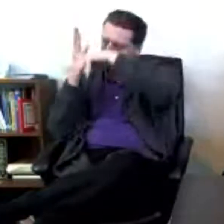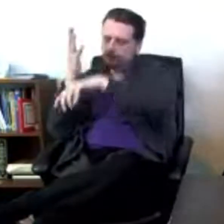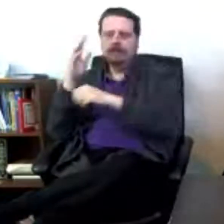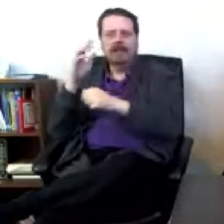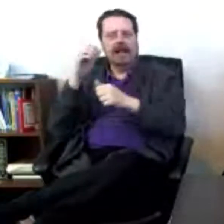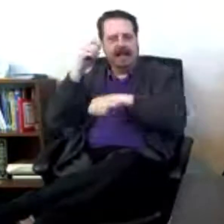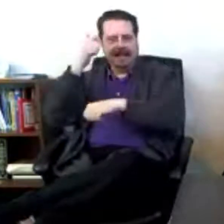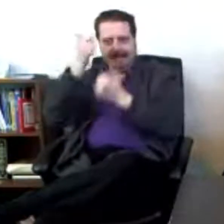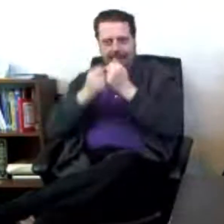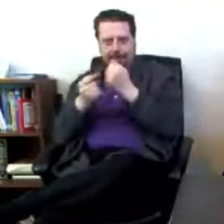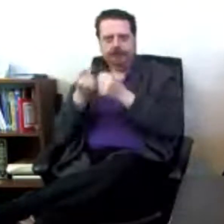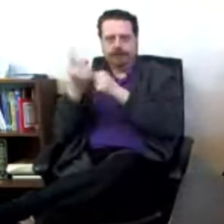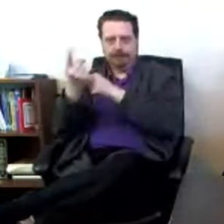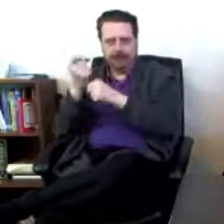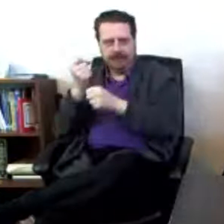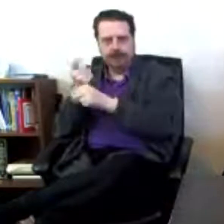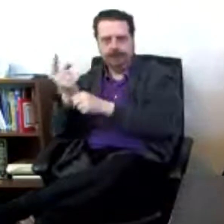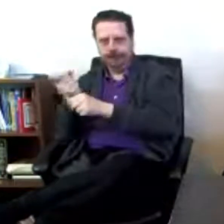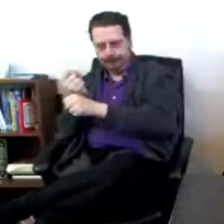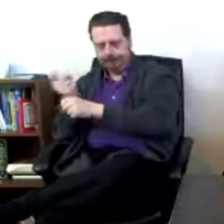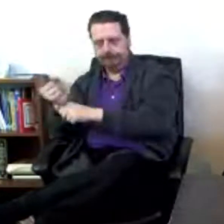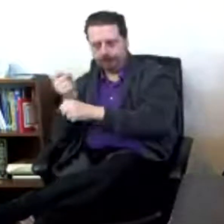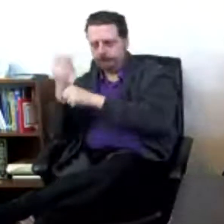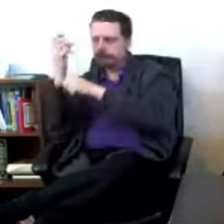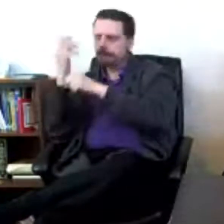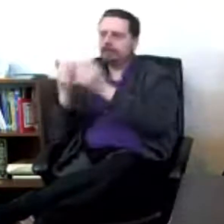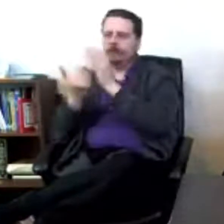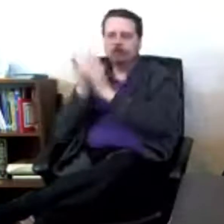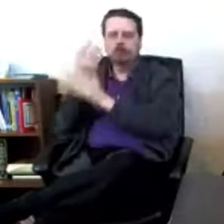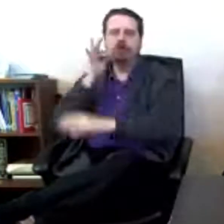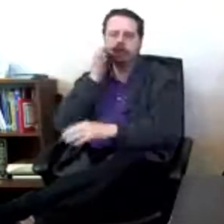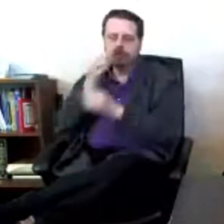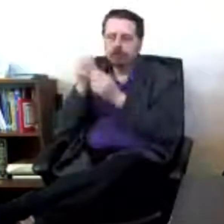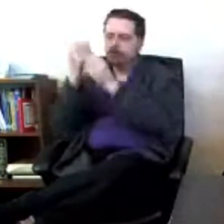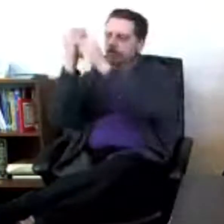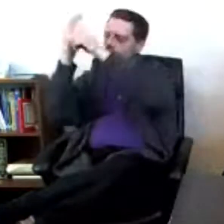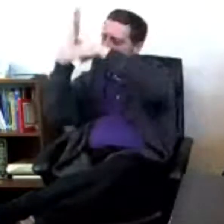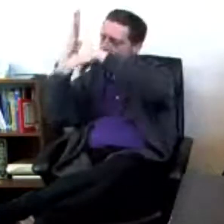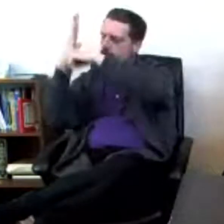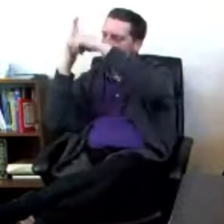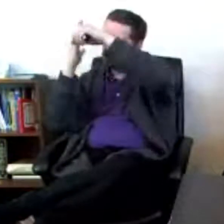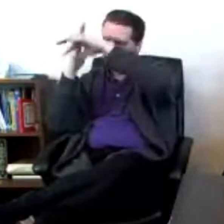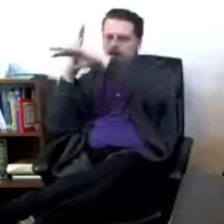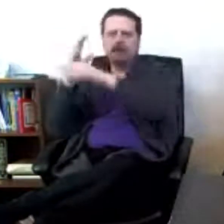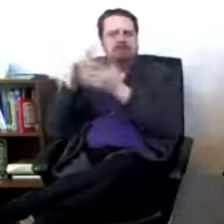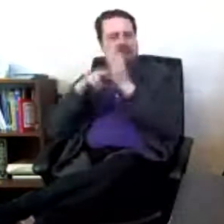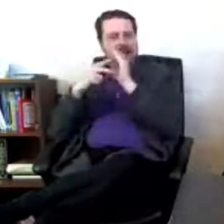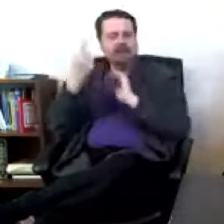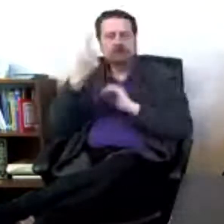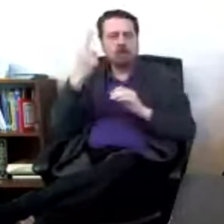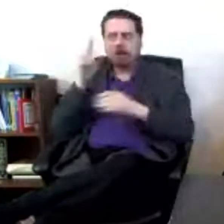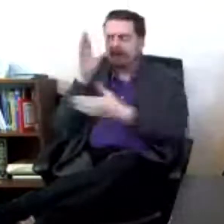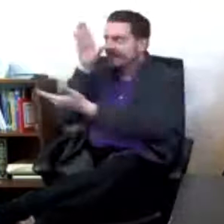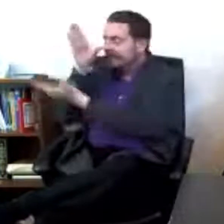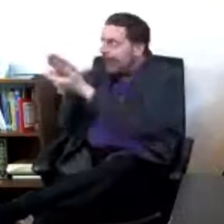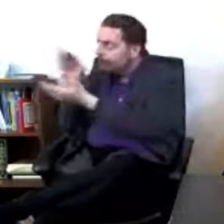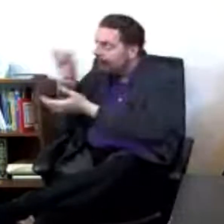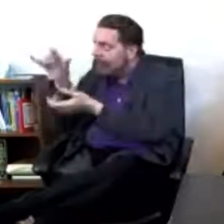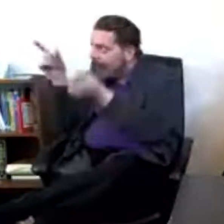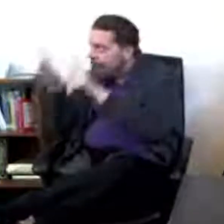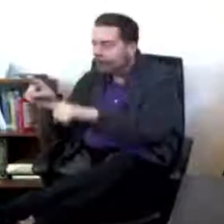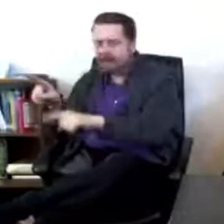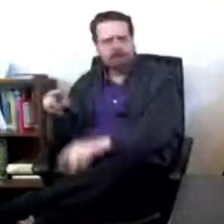season, it means that nobody could stop the fruits of a good tree from coming.